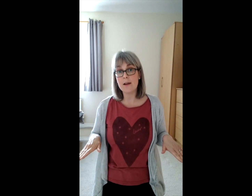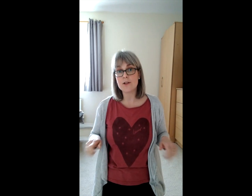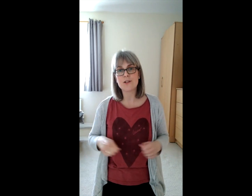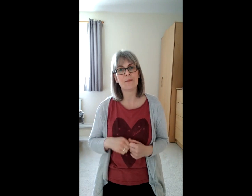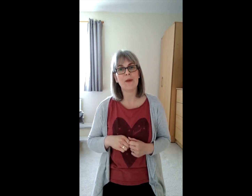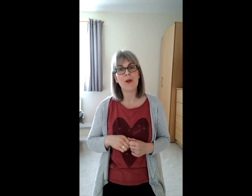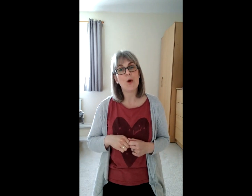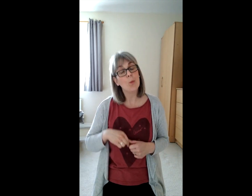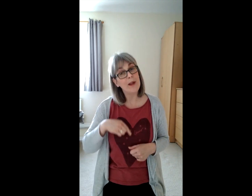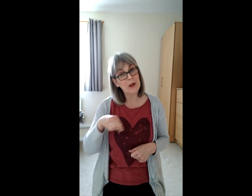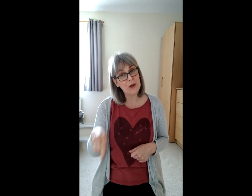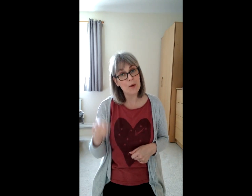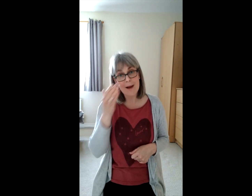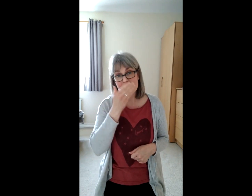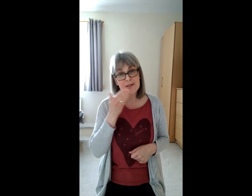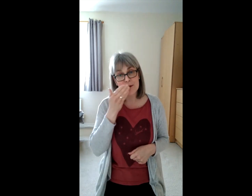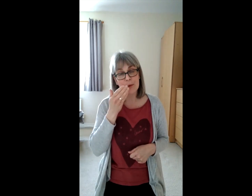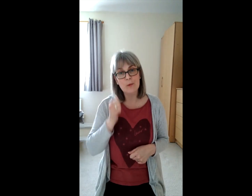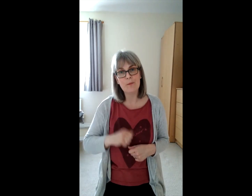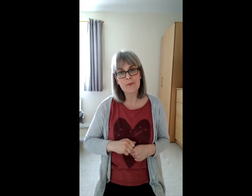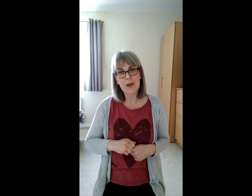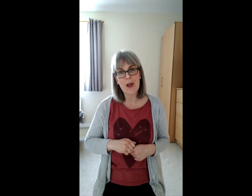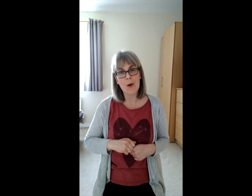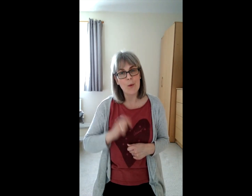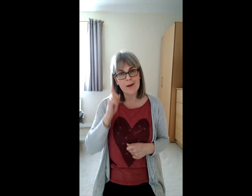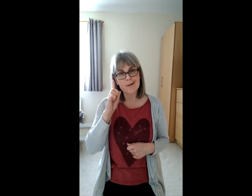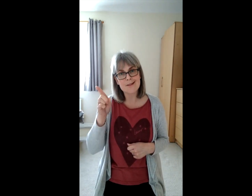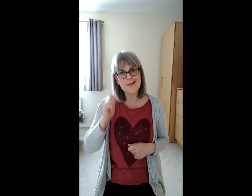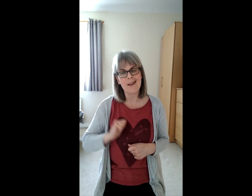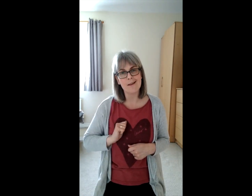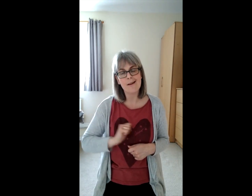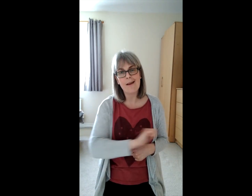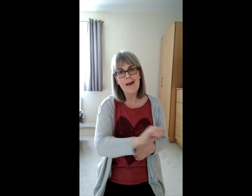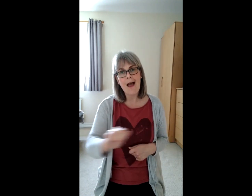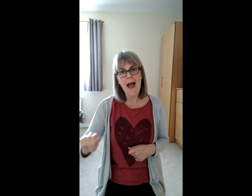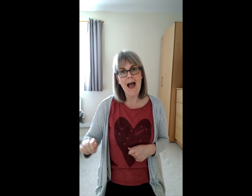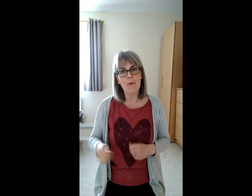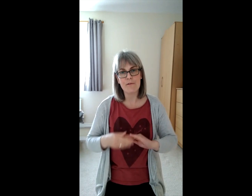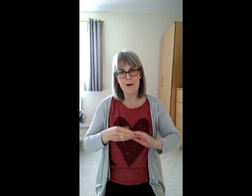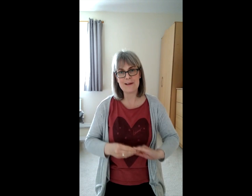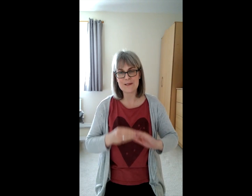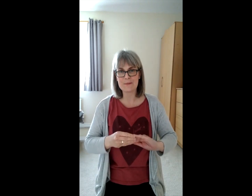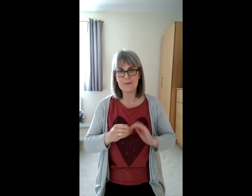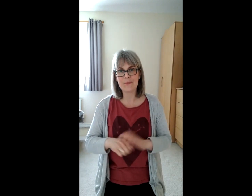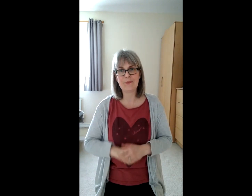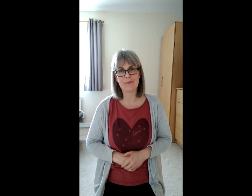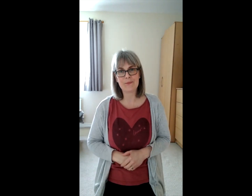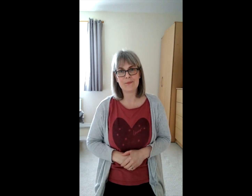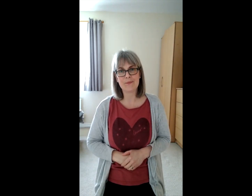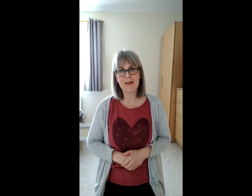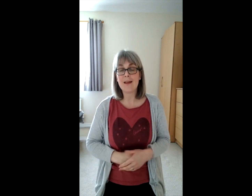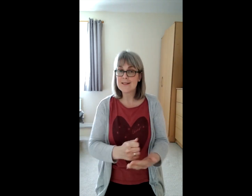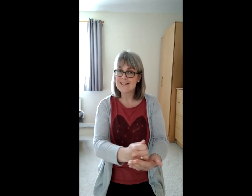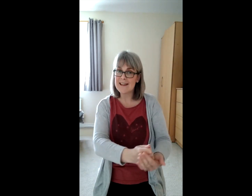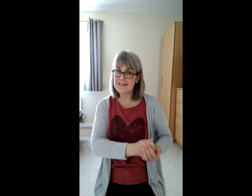finished, we can go back to school and we can see our friends. Stay